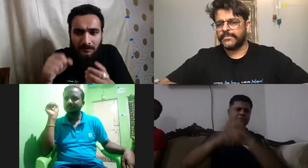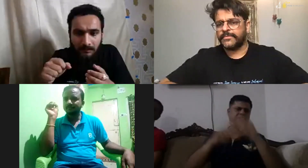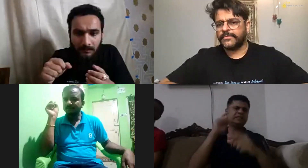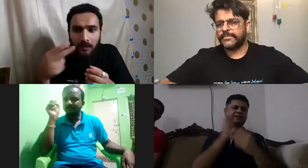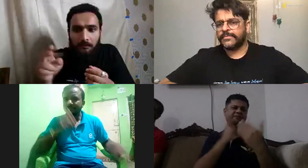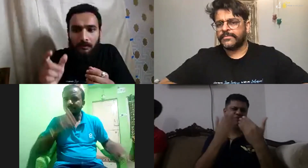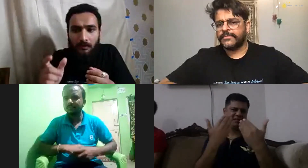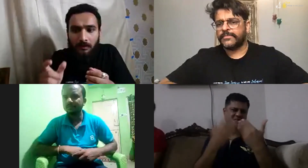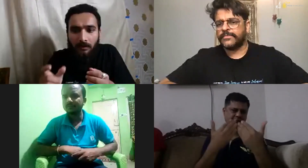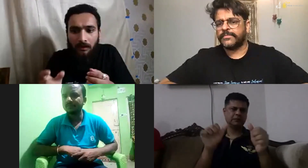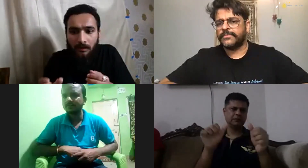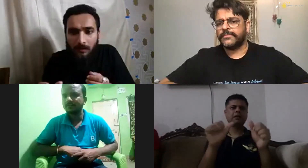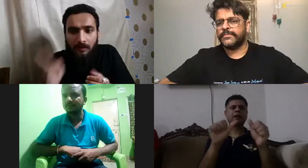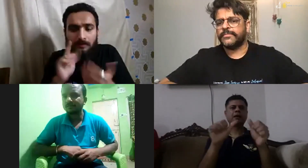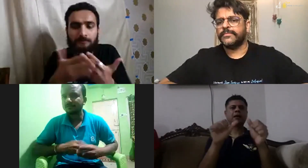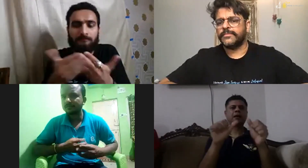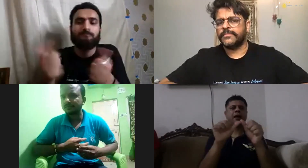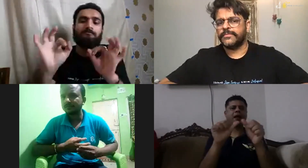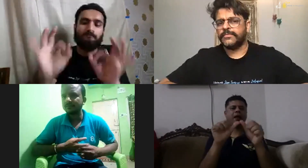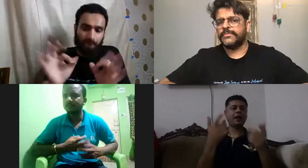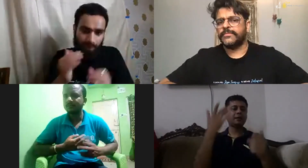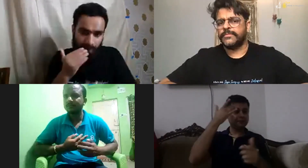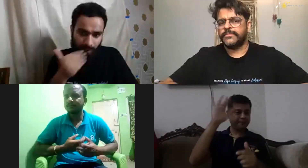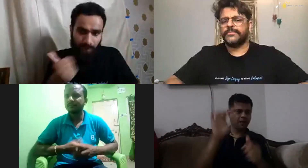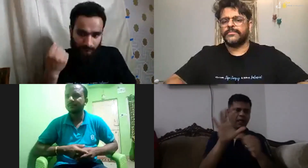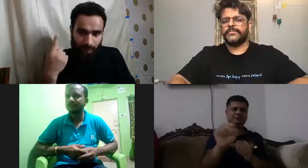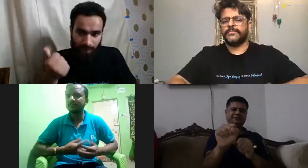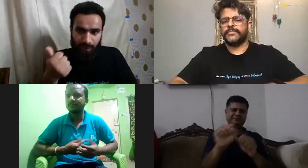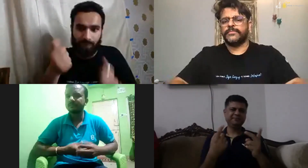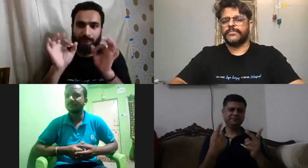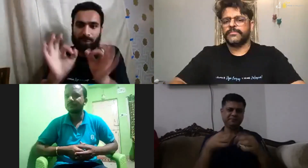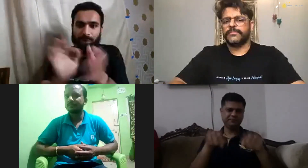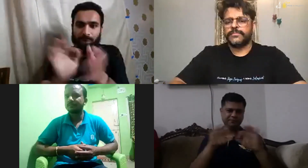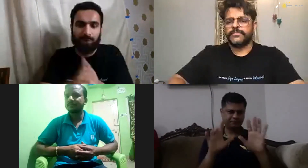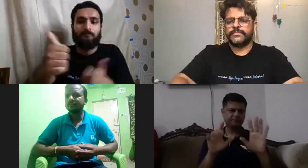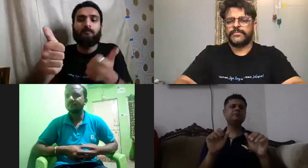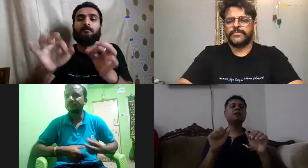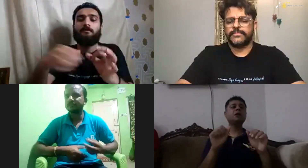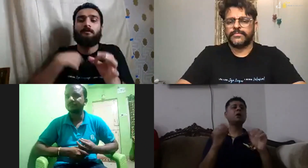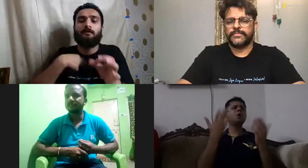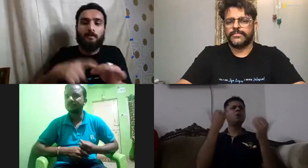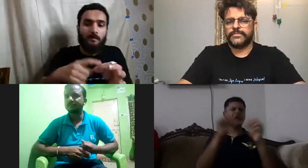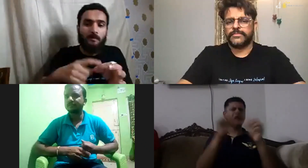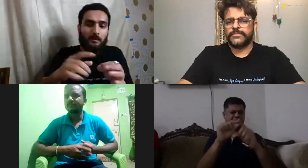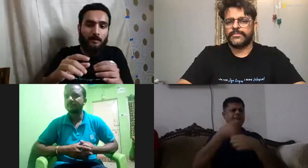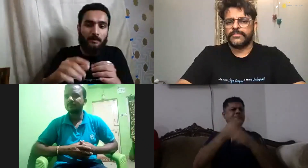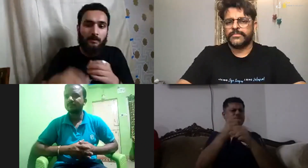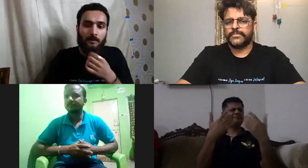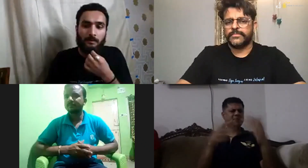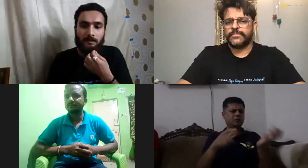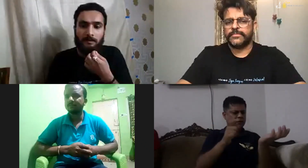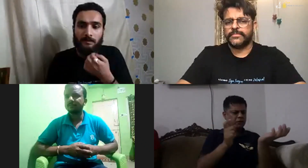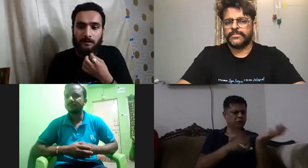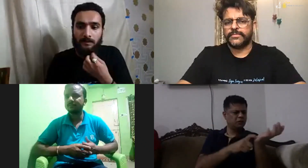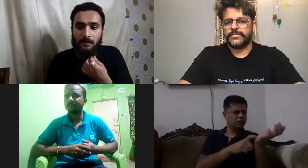app? It's called Deaf Easy. Yeah, it's yeah, Smart Access.